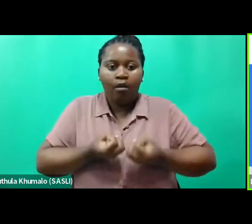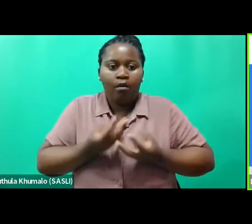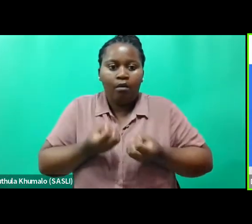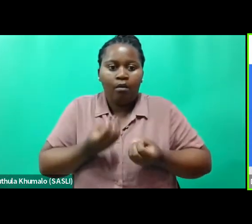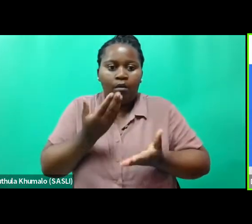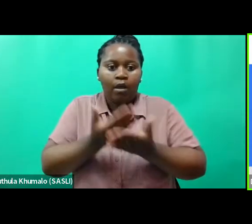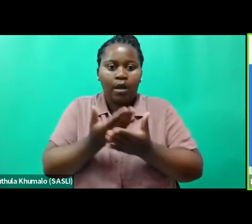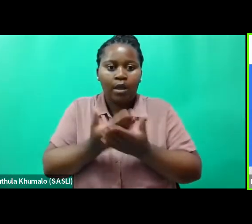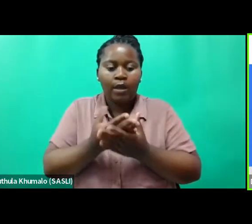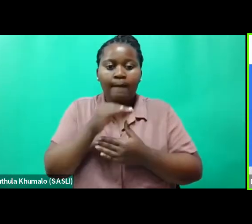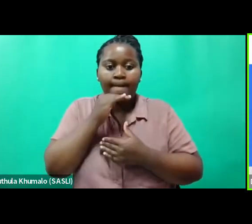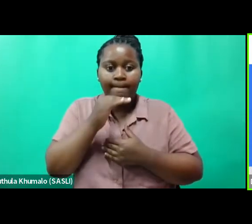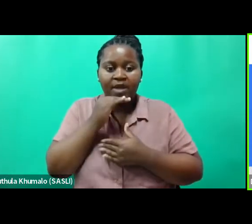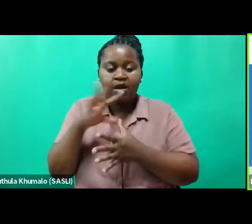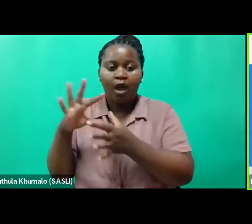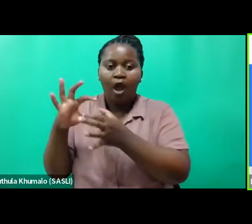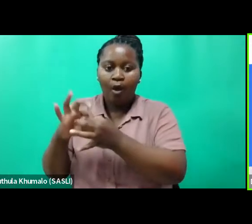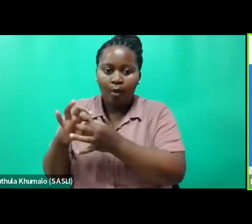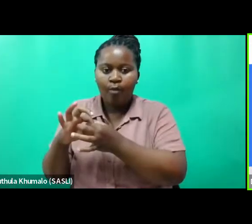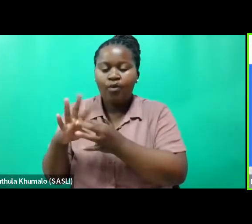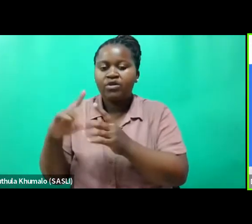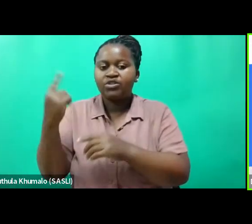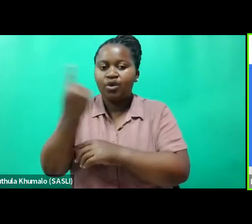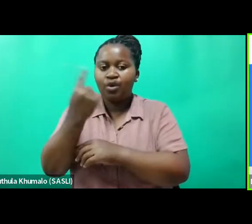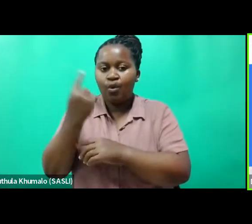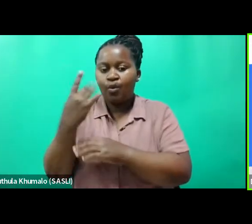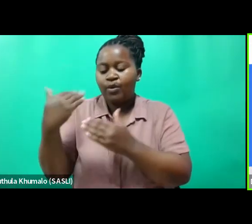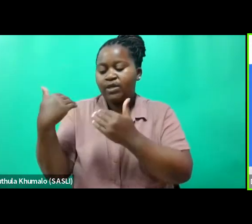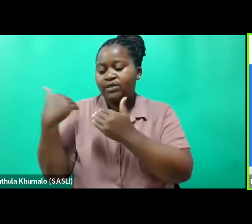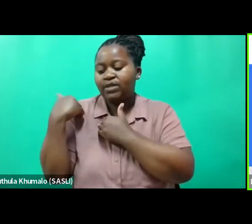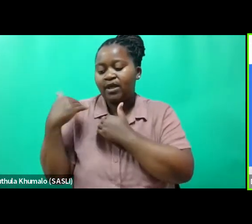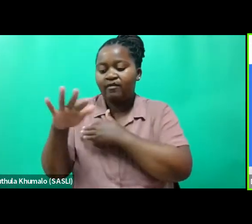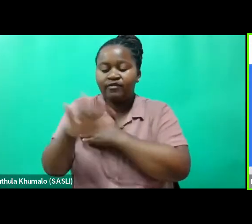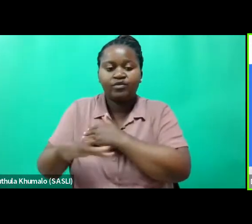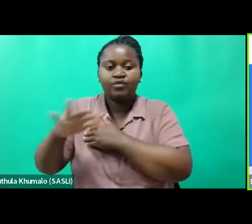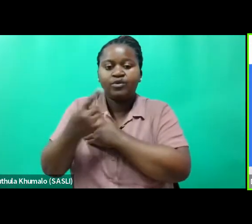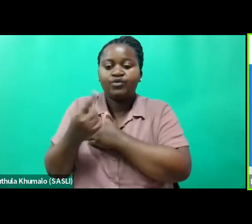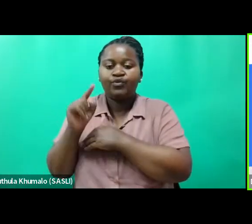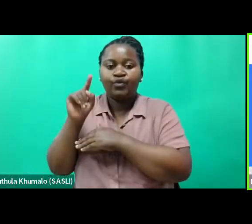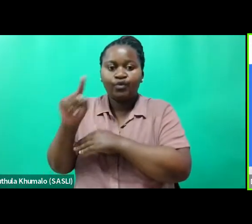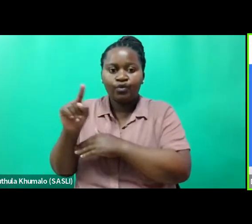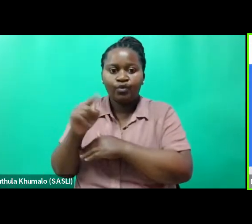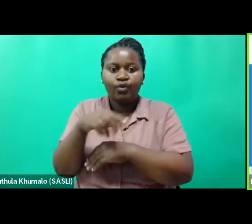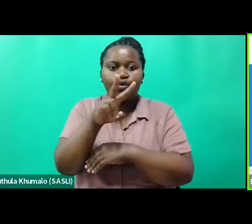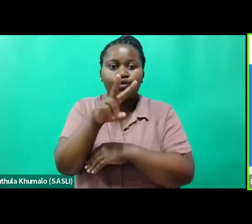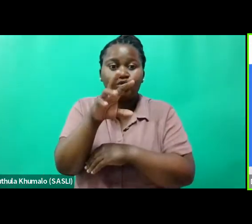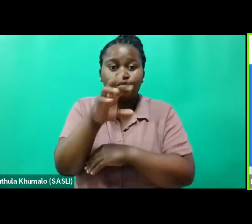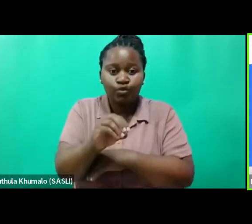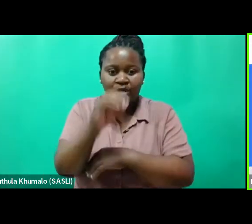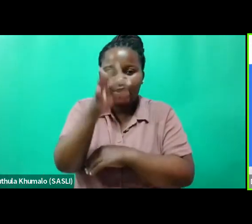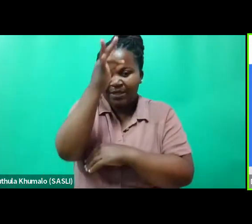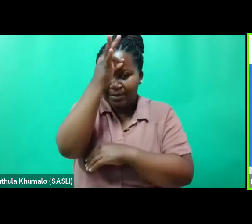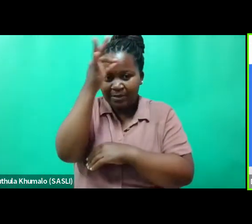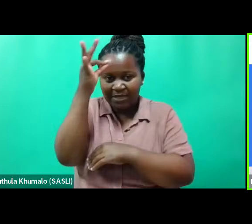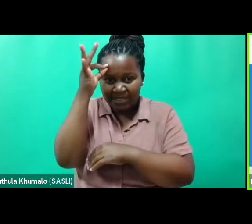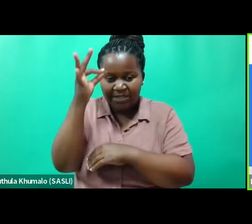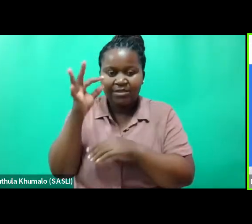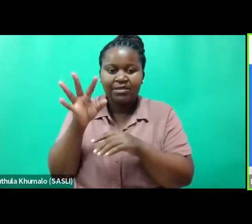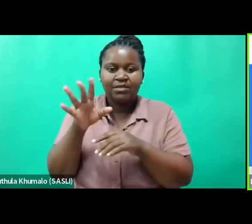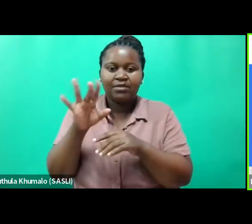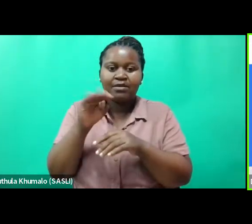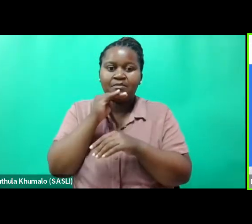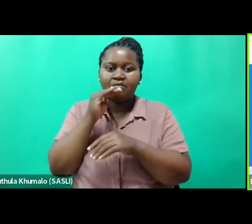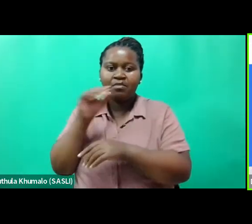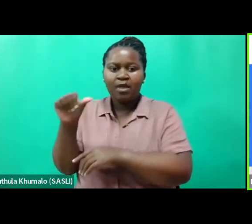the only safe space for you. And had you had a safe space, 20 minutes of downtime, and you could have gone back to